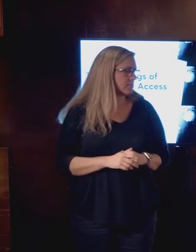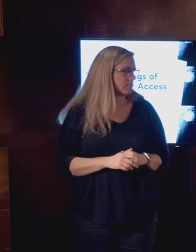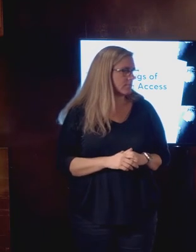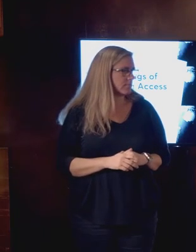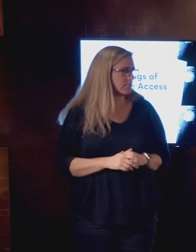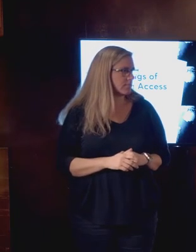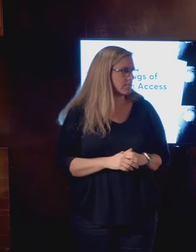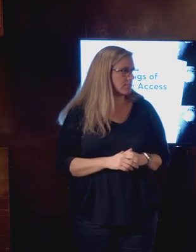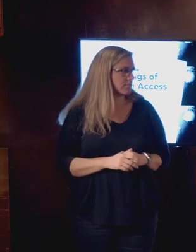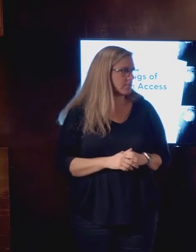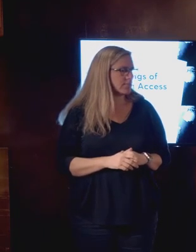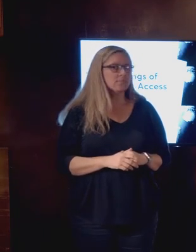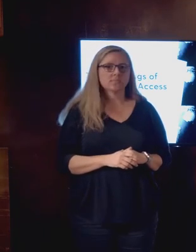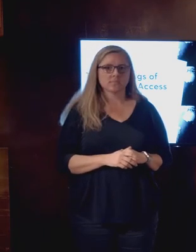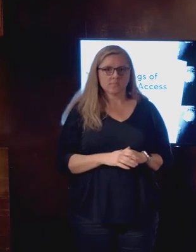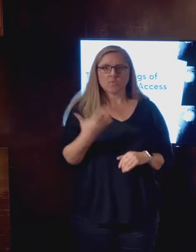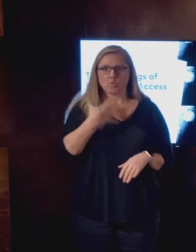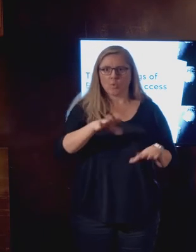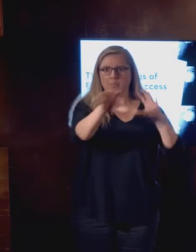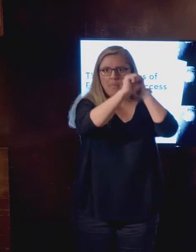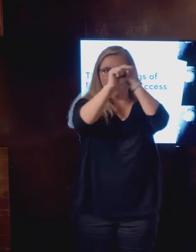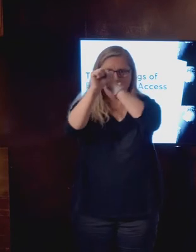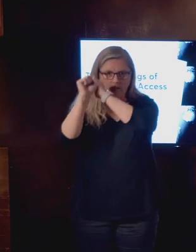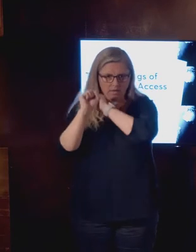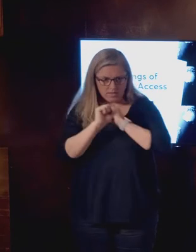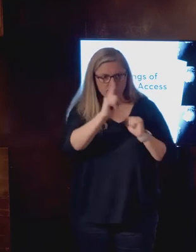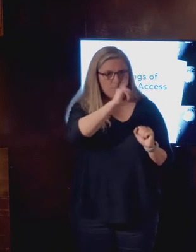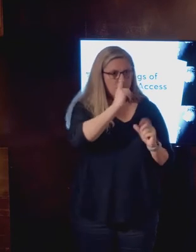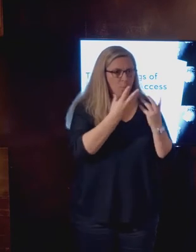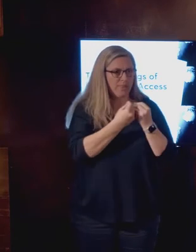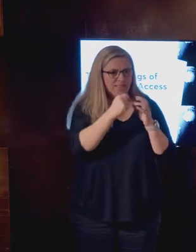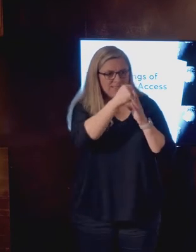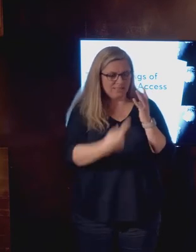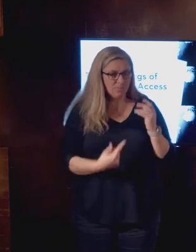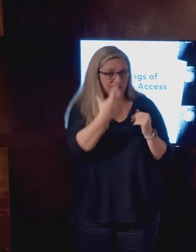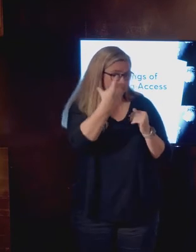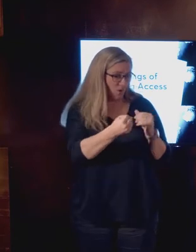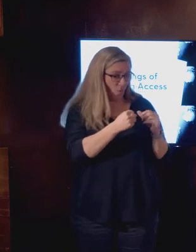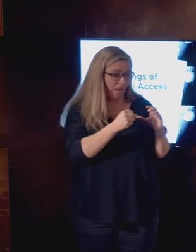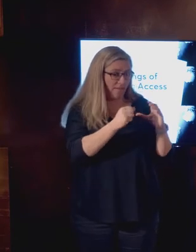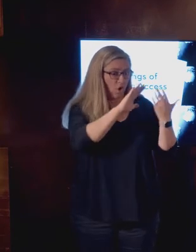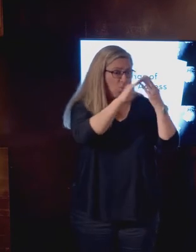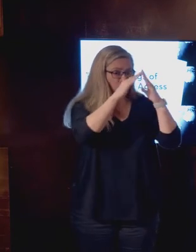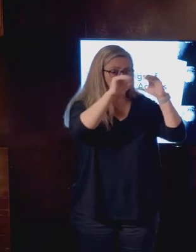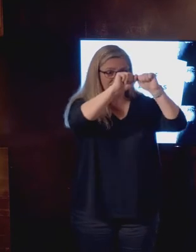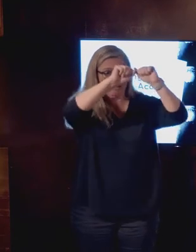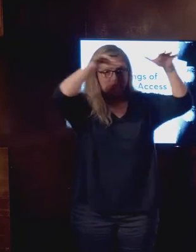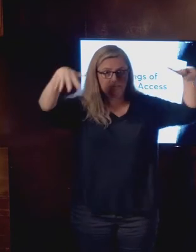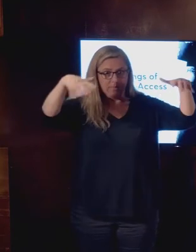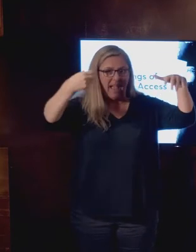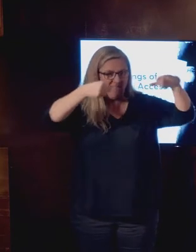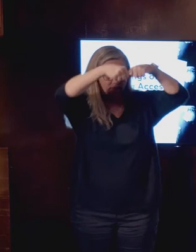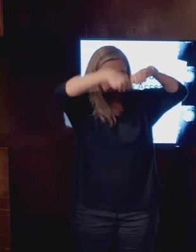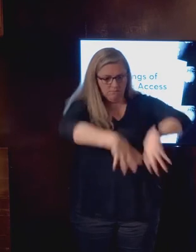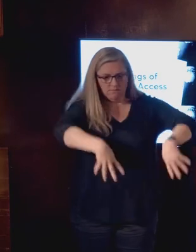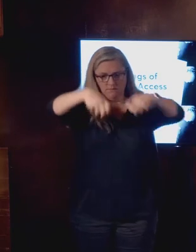For marketing to people with disabilities, there's a whole lot of different communities and sub-communities within that big banner, obviously. Do